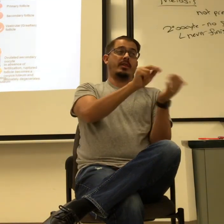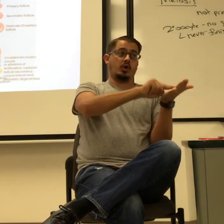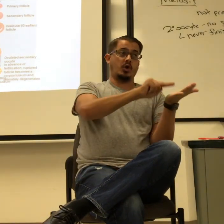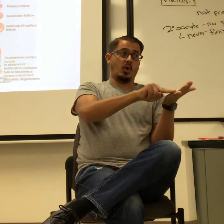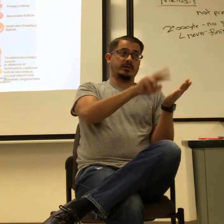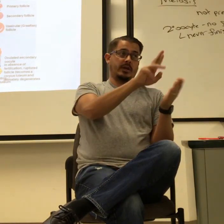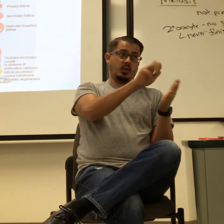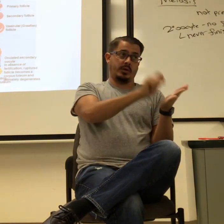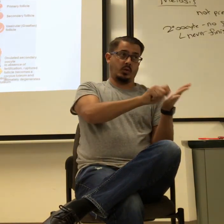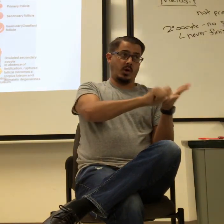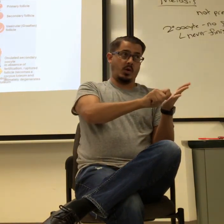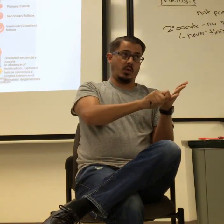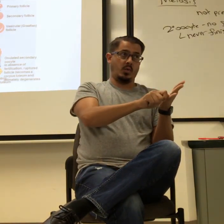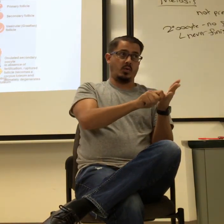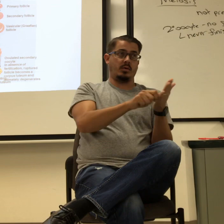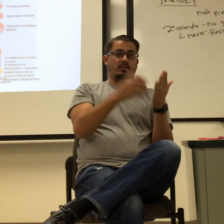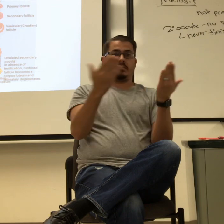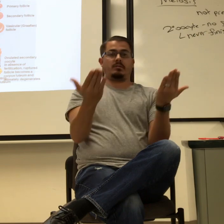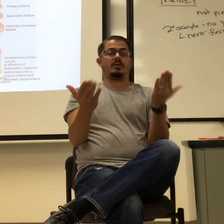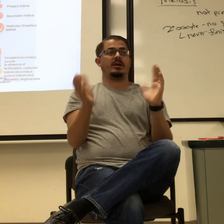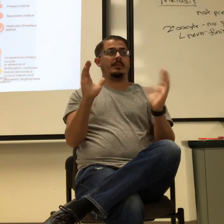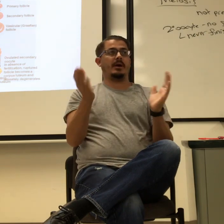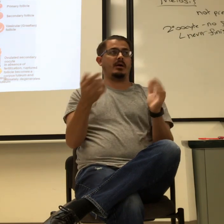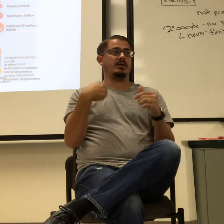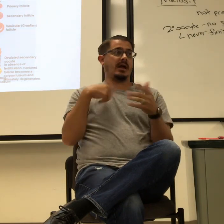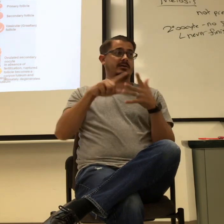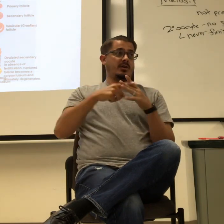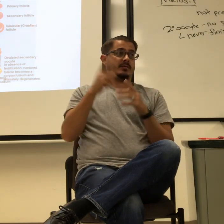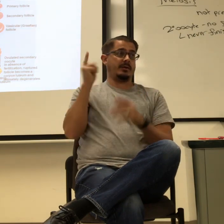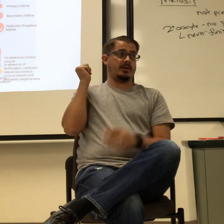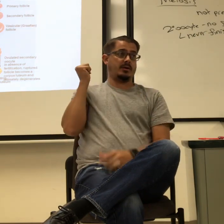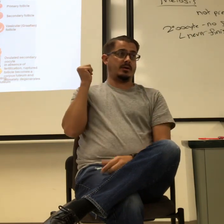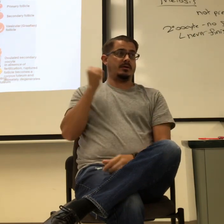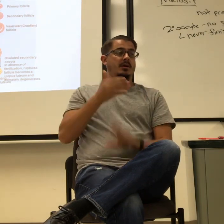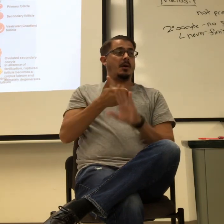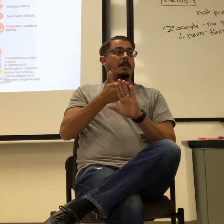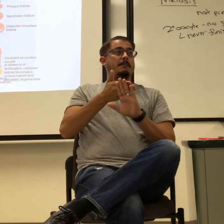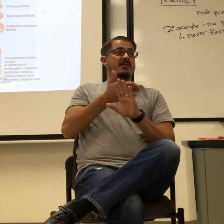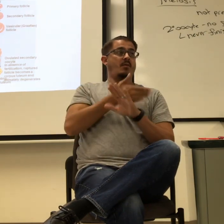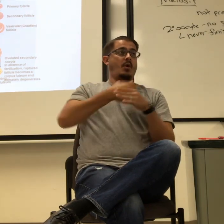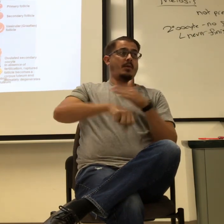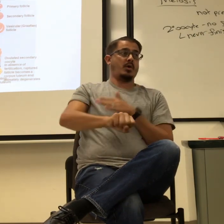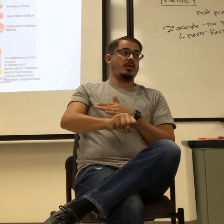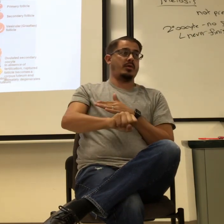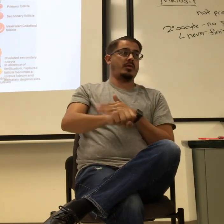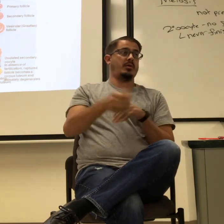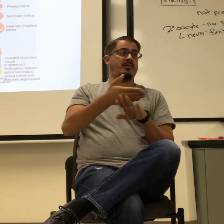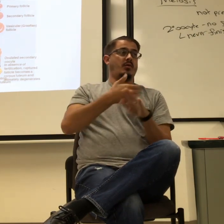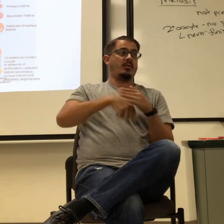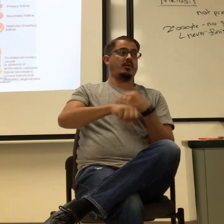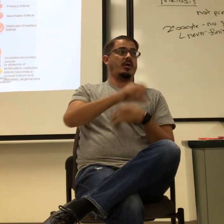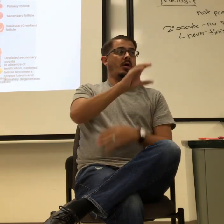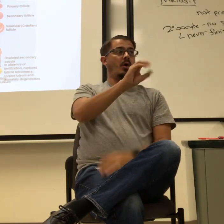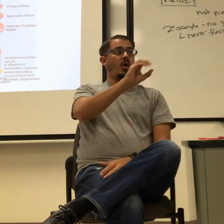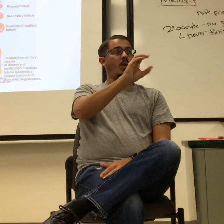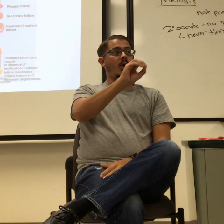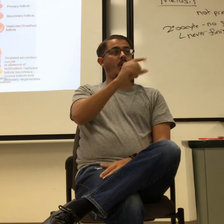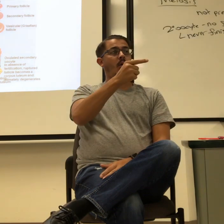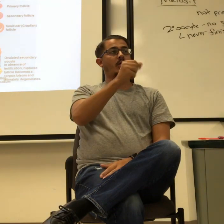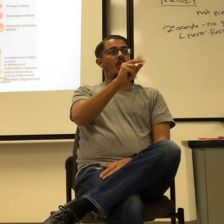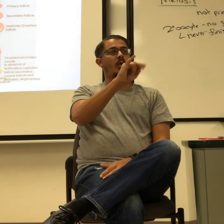rewritten, look here. I started from here. I said before birth. I said oogonium. Okay, I